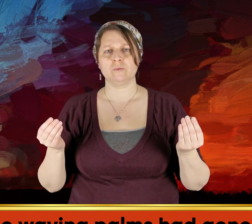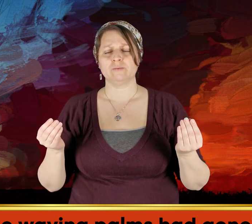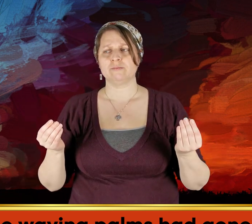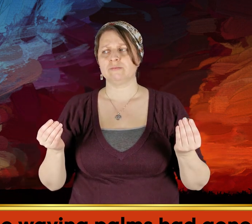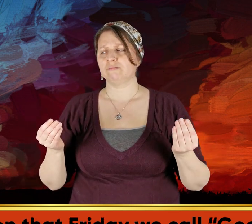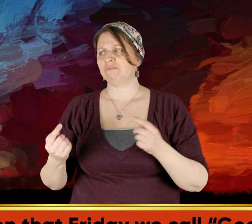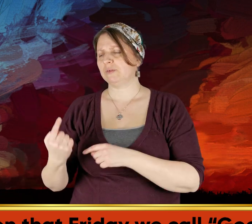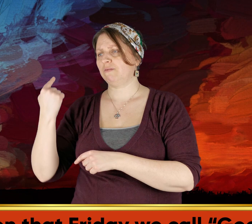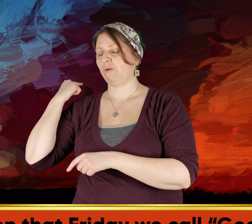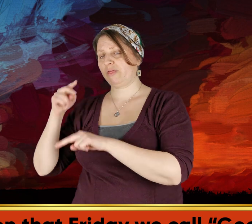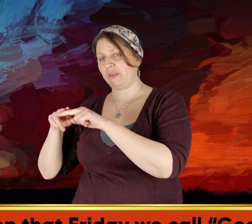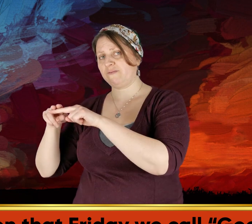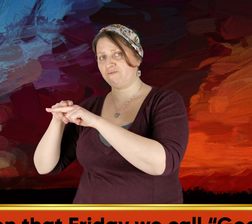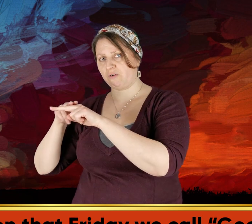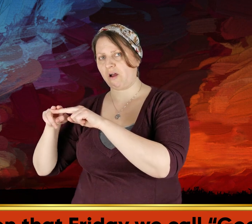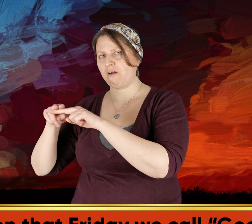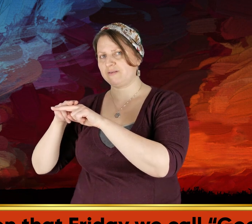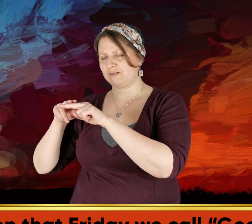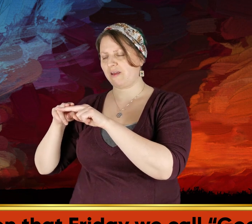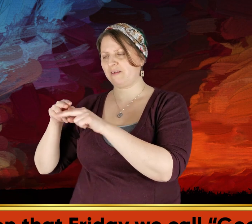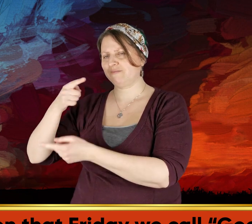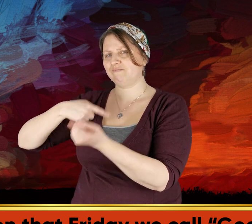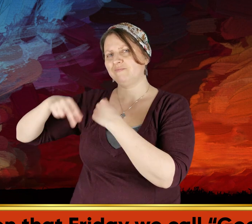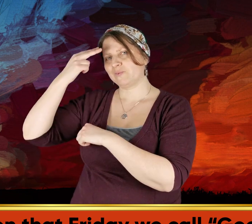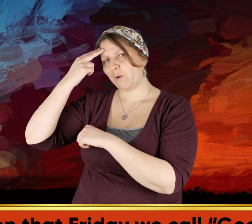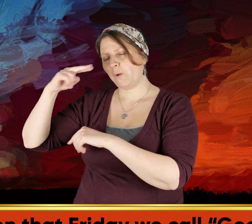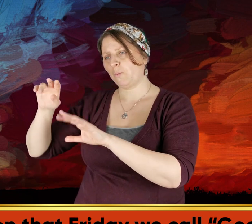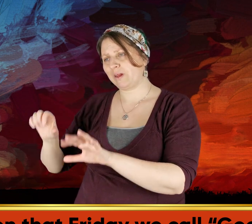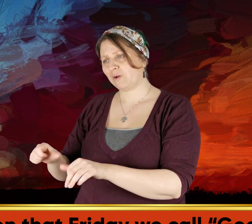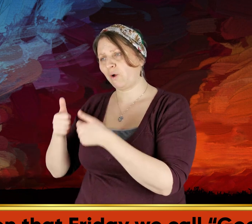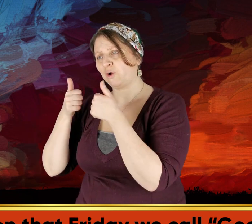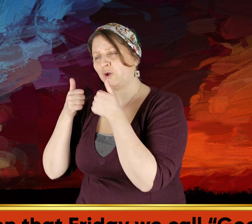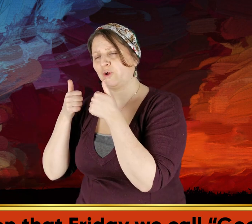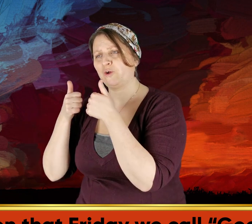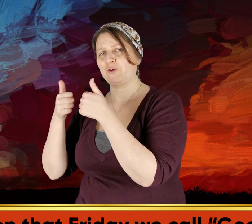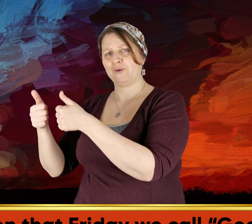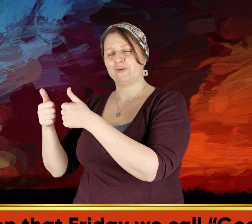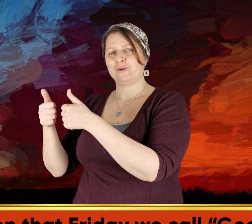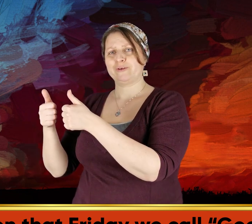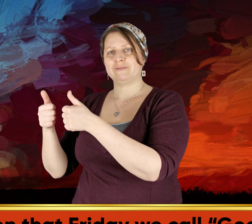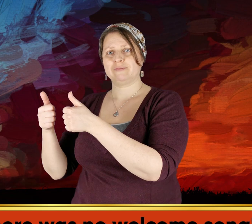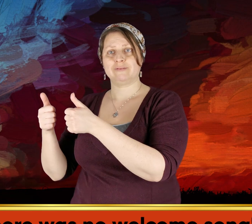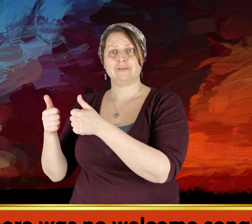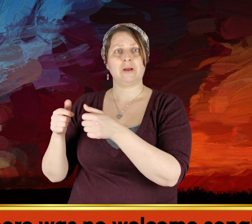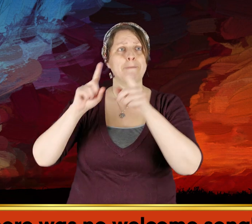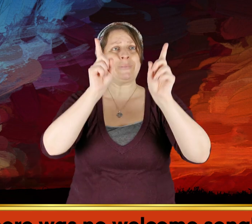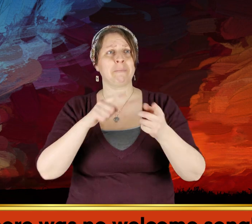And on that Friday we called good There was